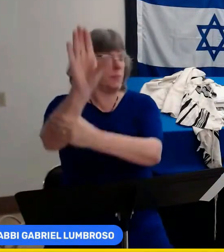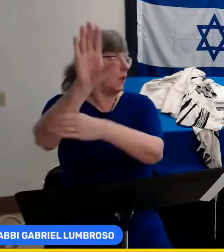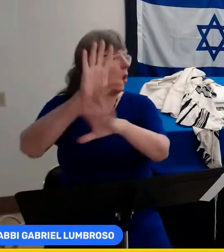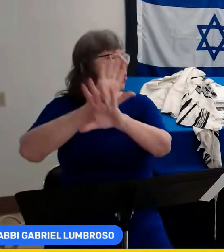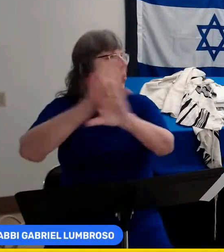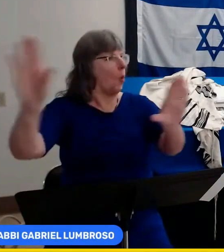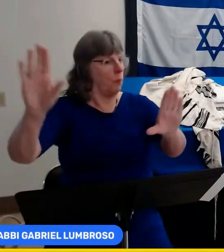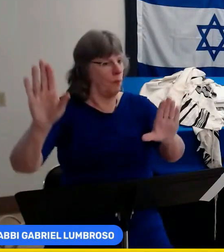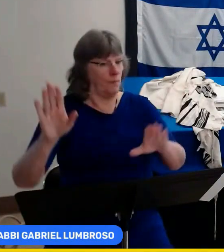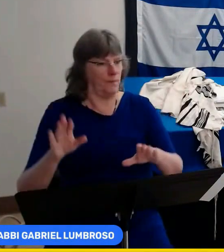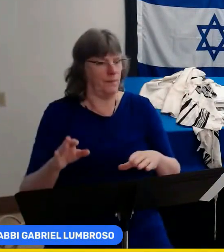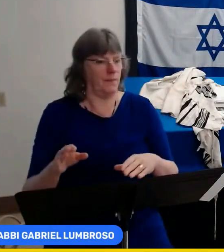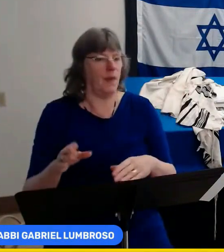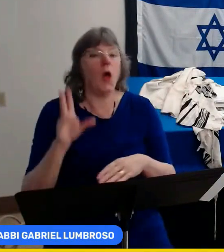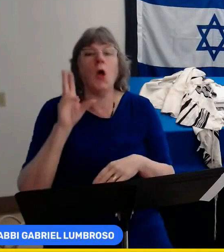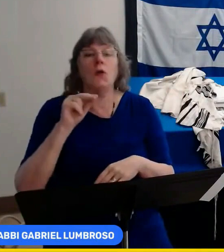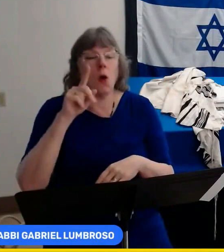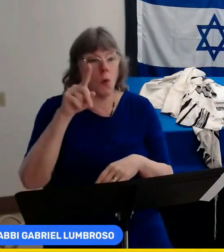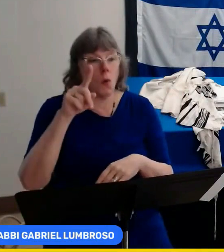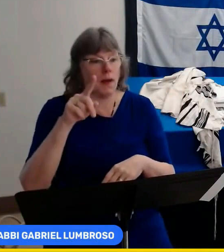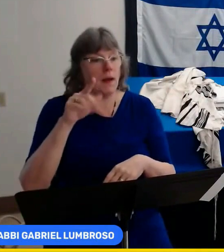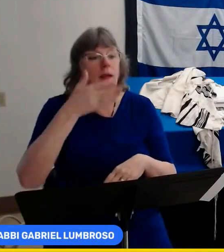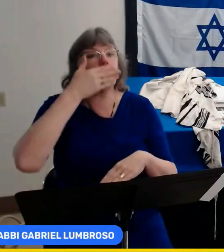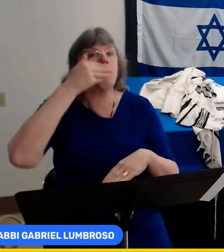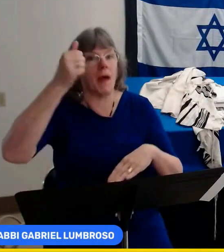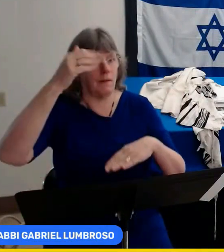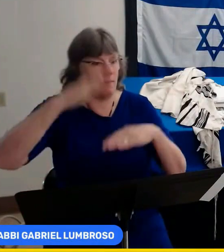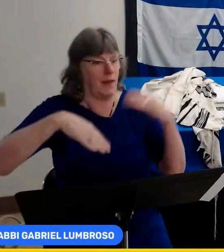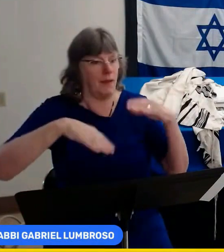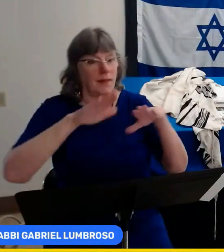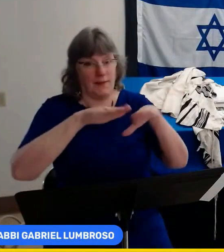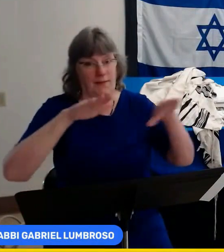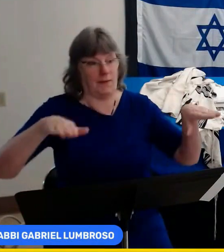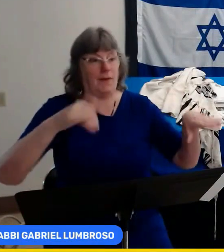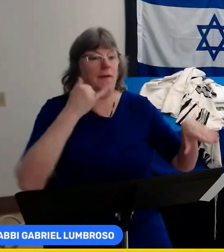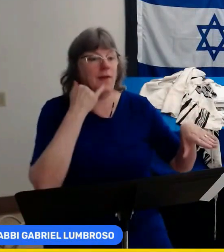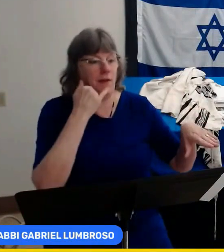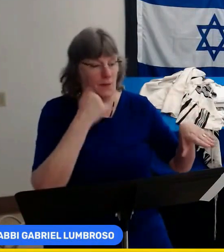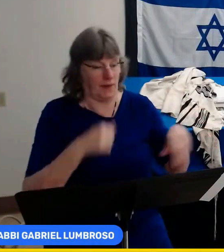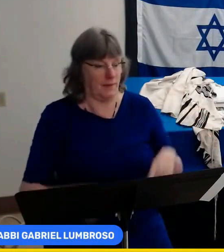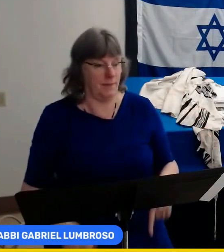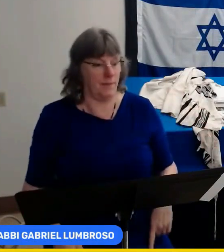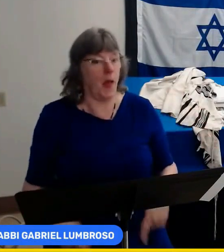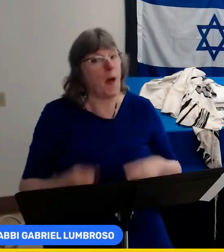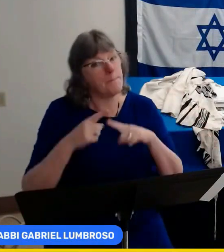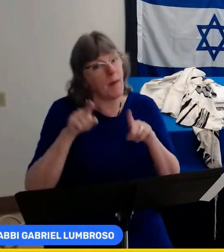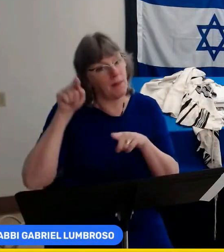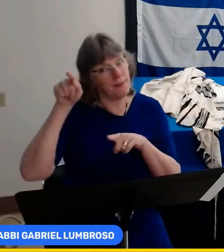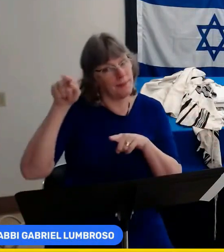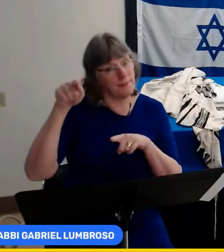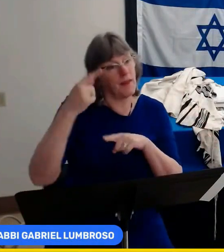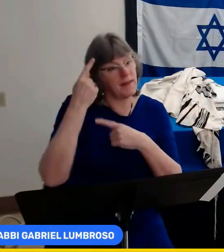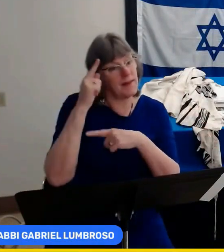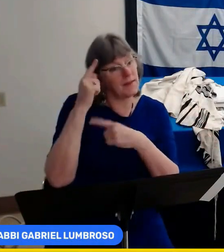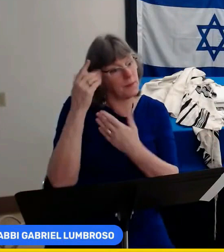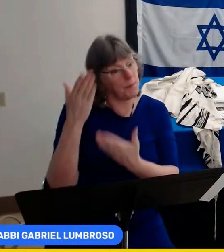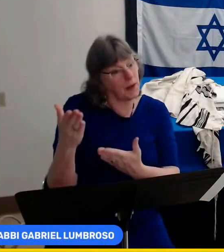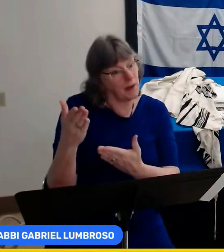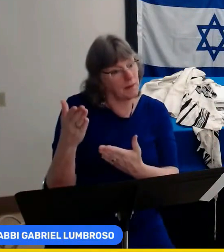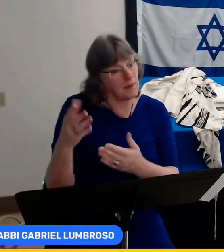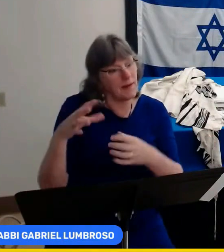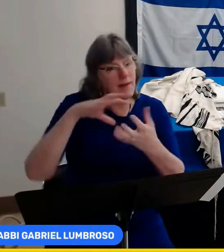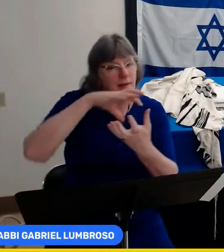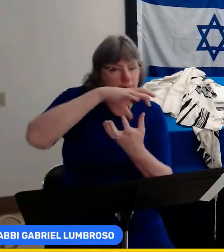None of us is above what the children of Israel did that day. But their disobedience, mixed with